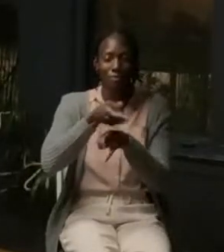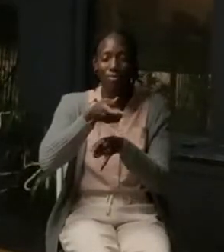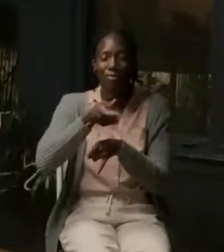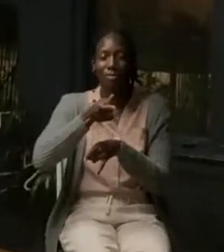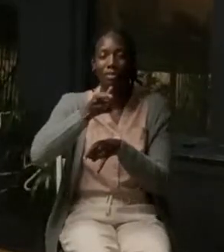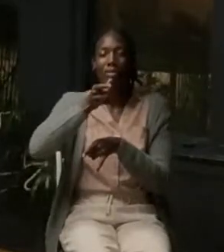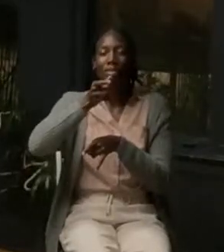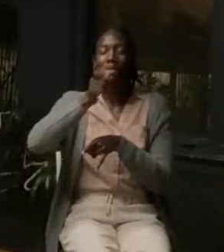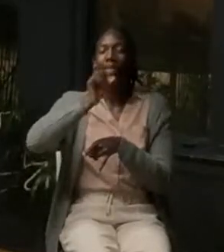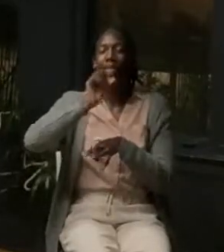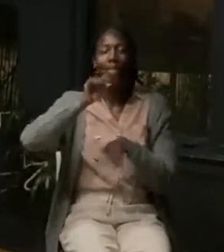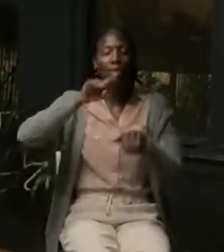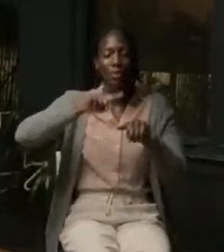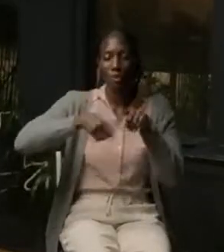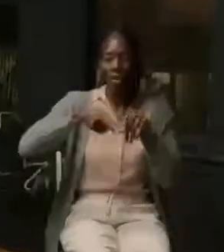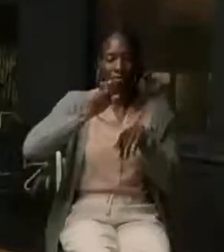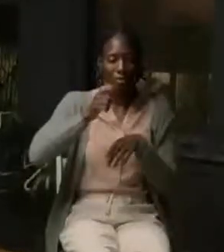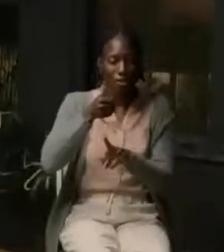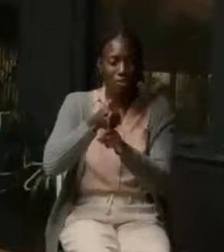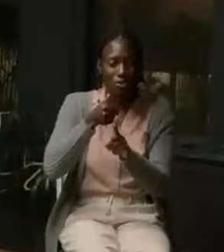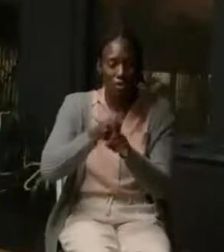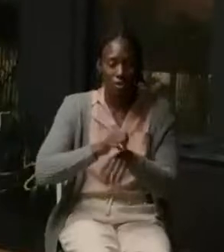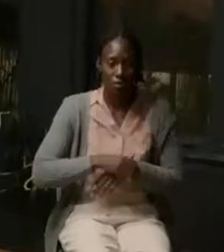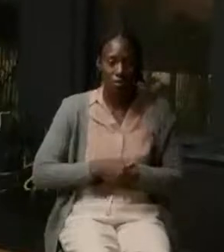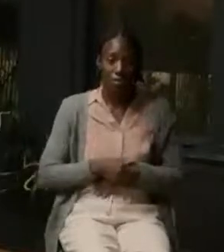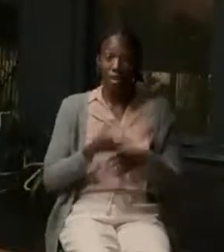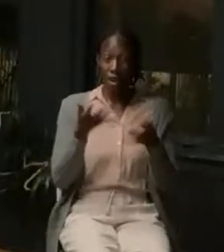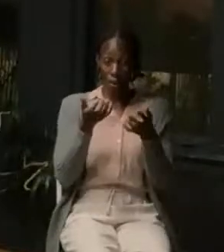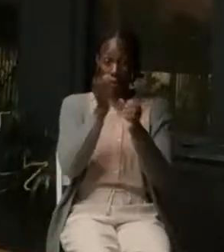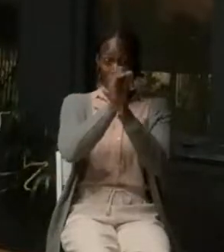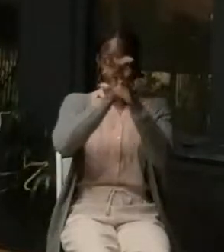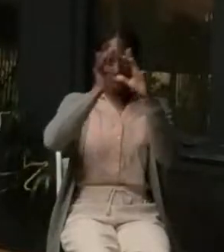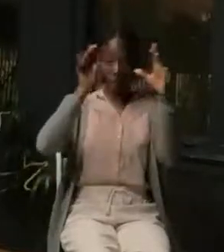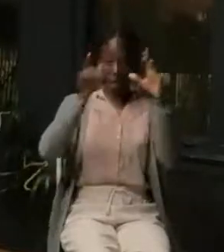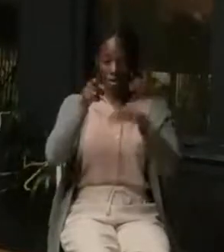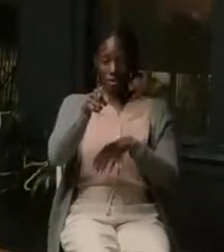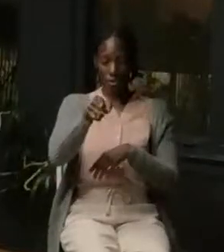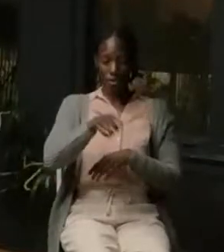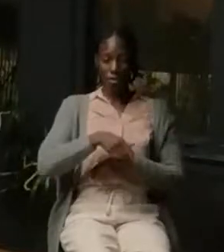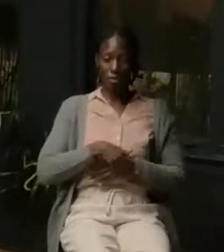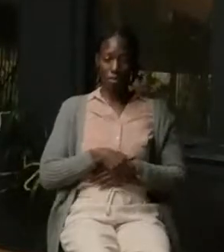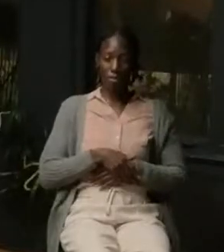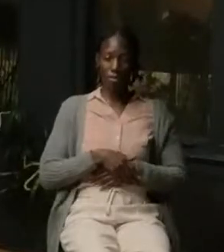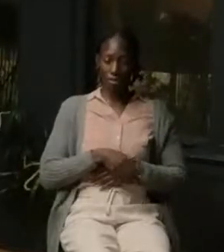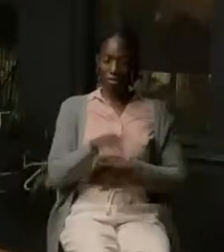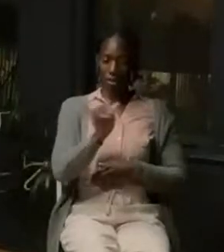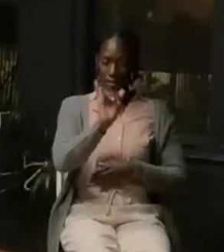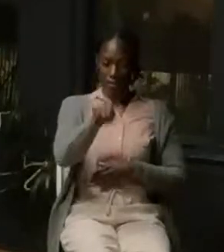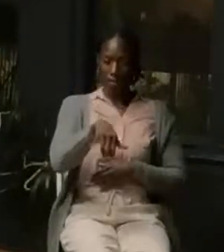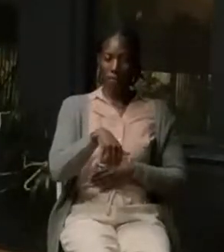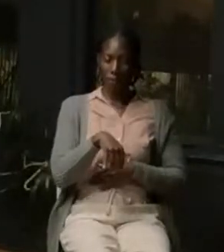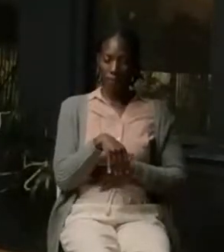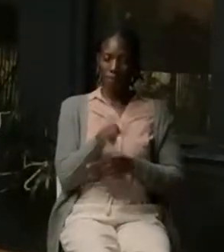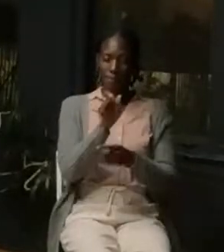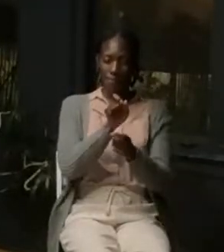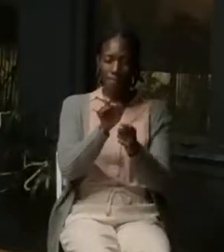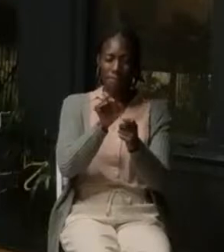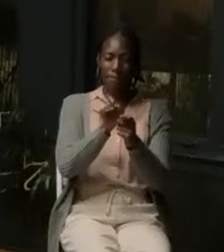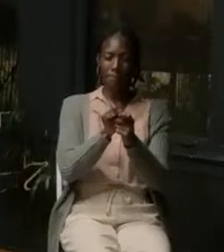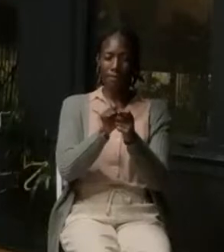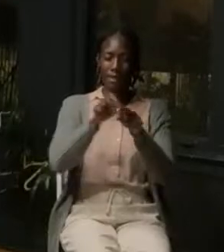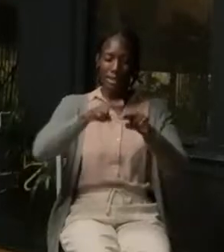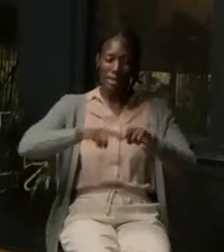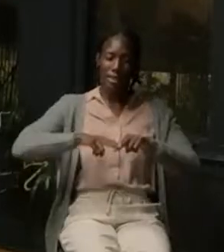your own. I want to imagine you just like that, sitting